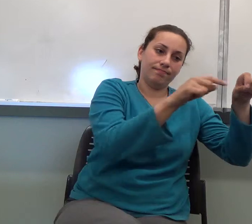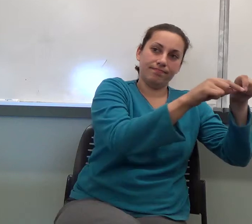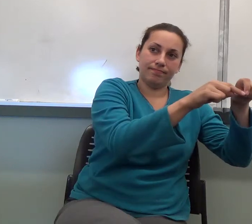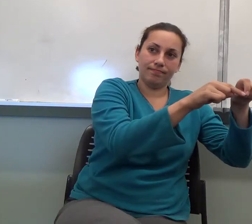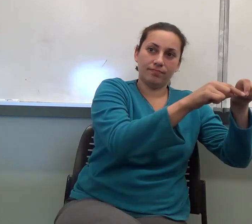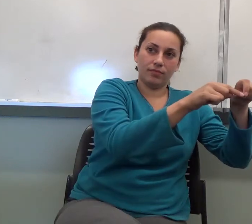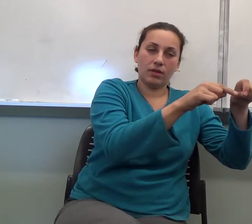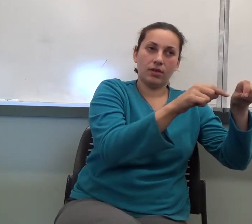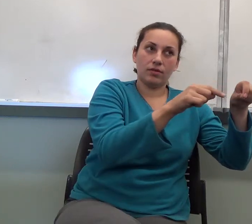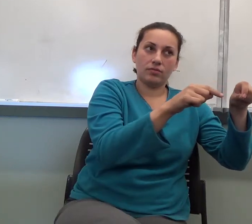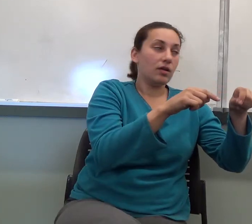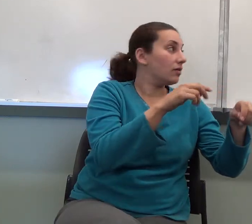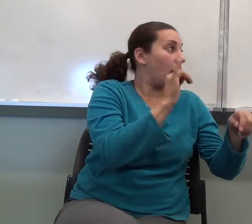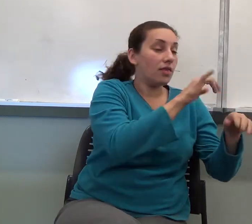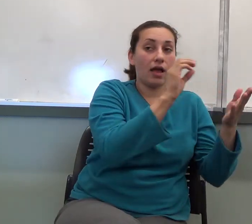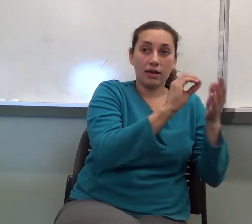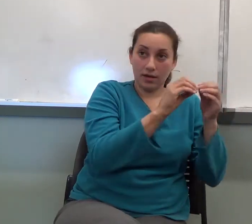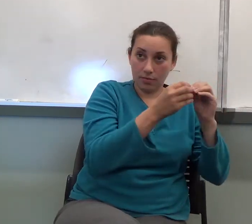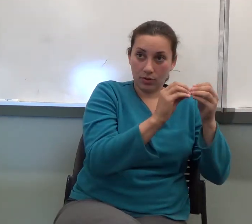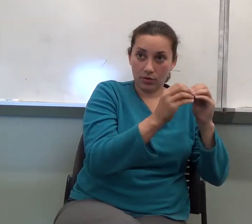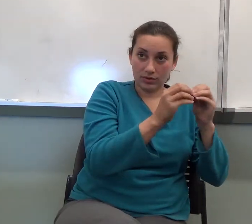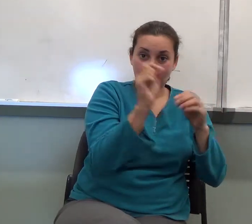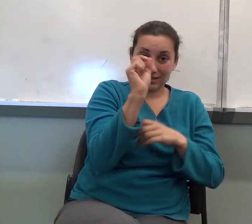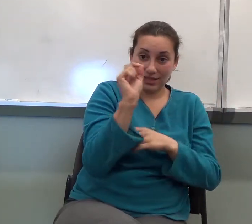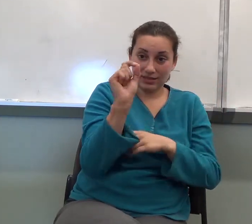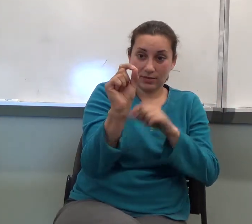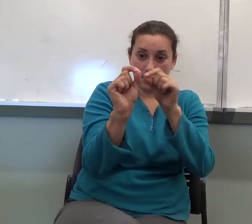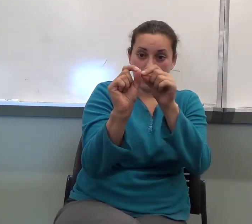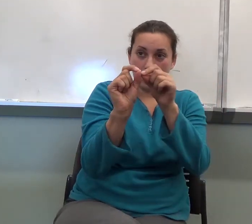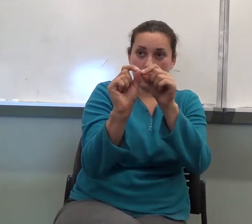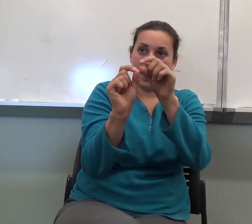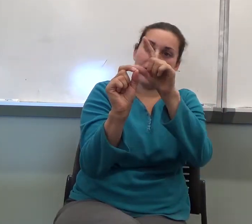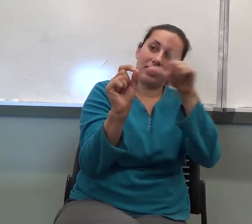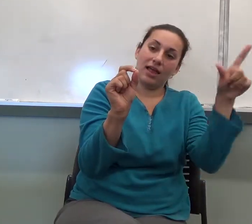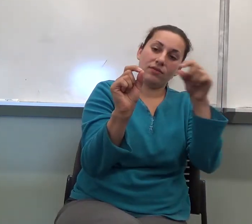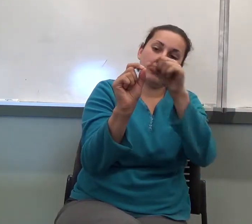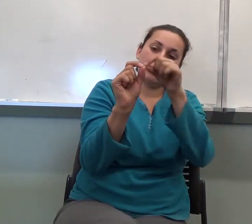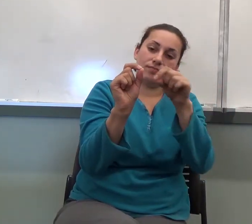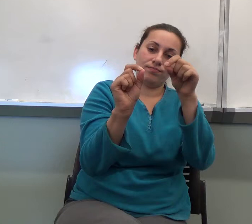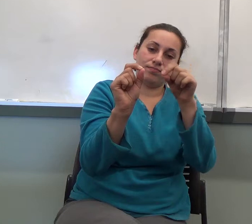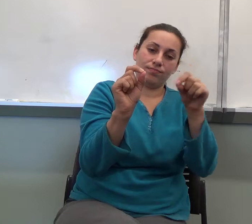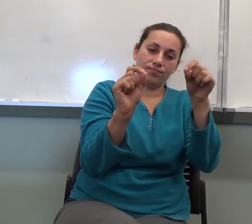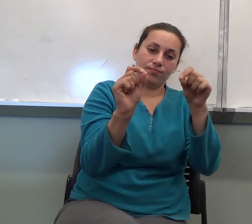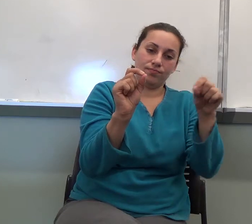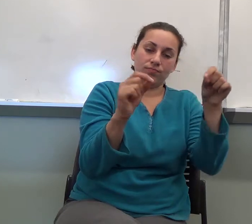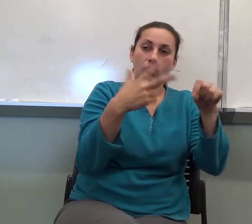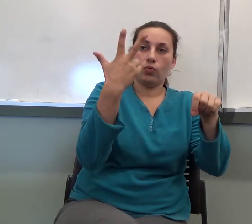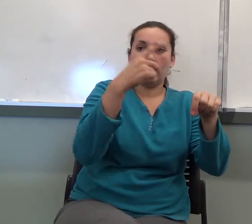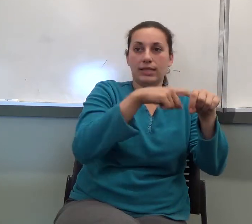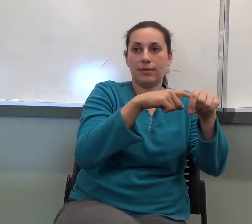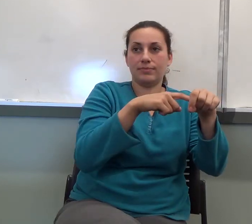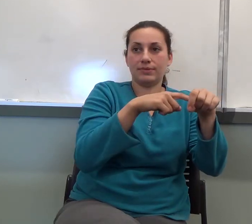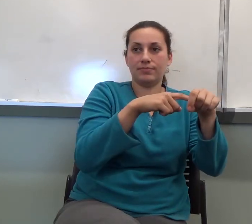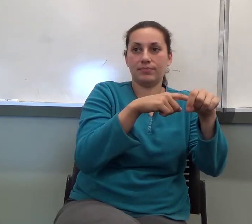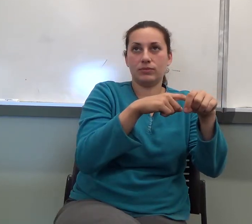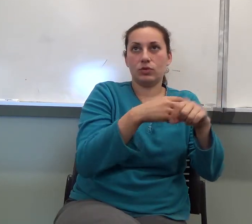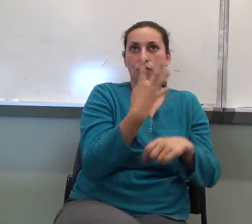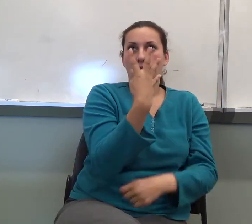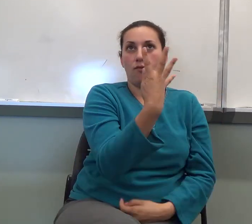take this number and take its decimal point and move it 3 to the left. 1, 2, 3. That would be